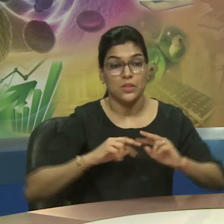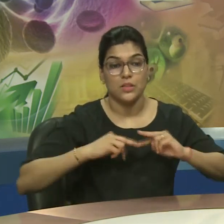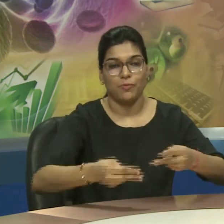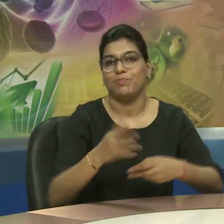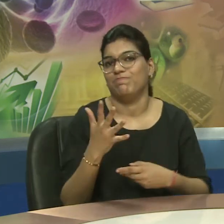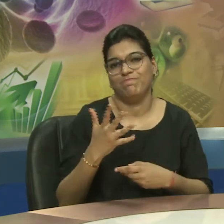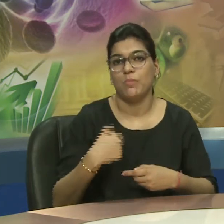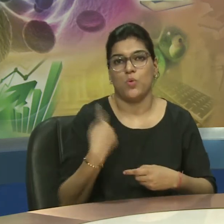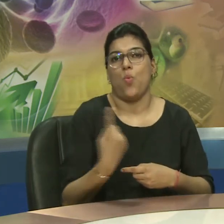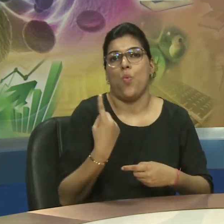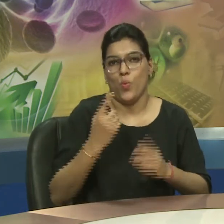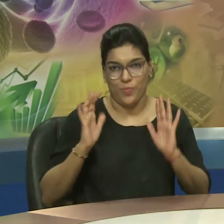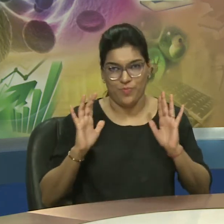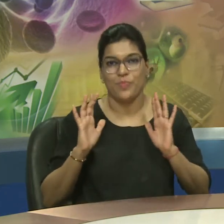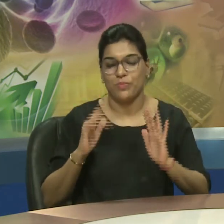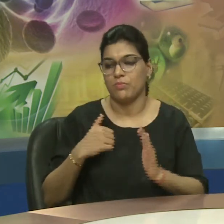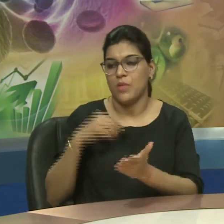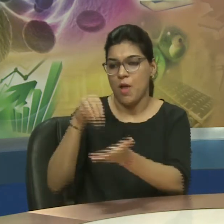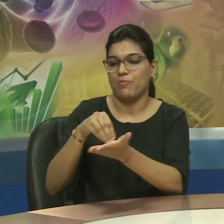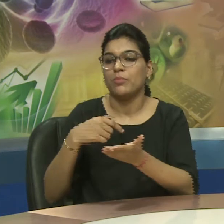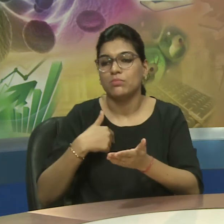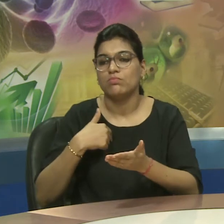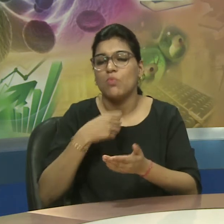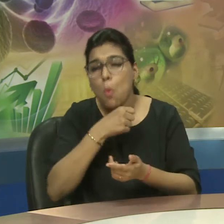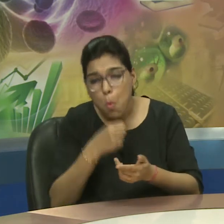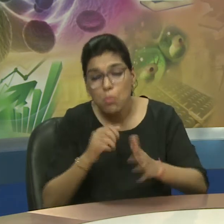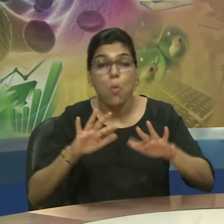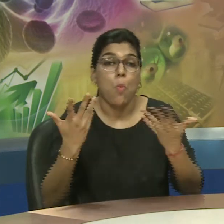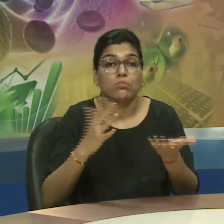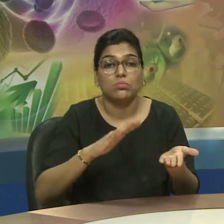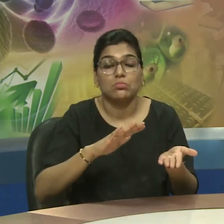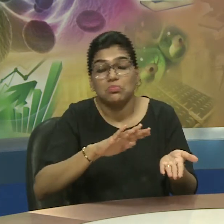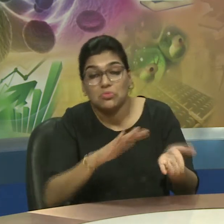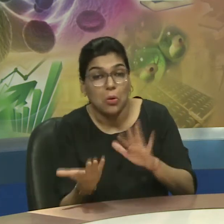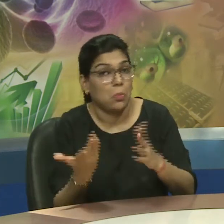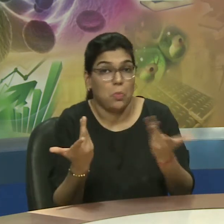last, no assignment is done.